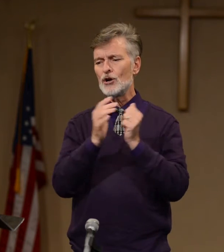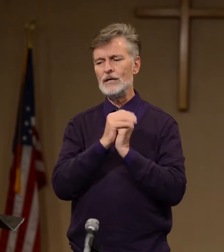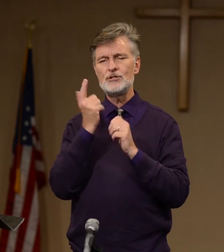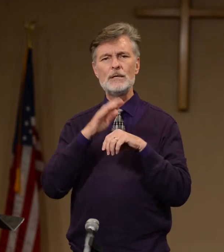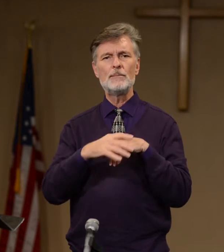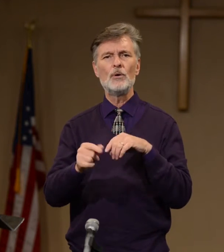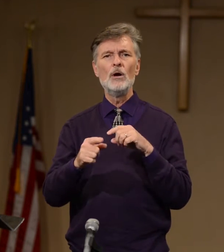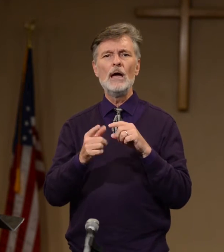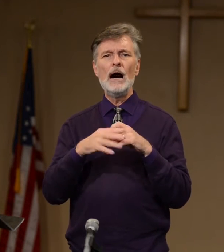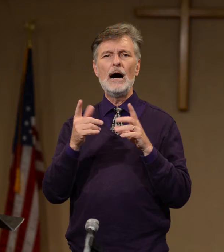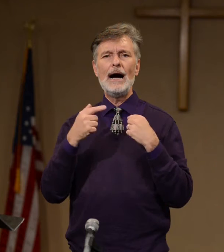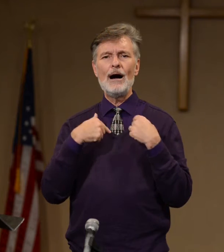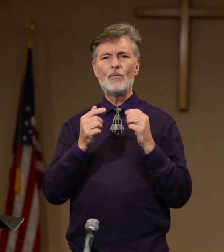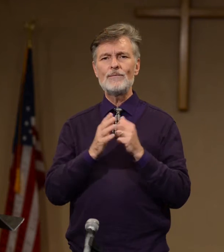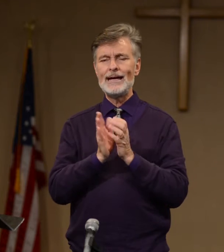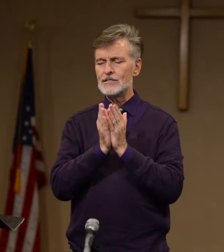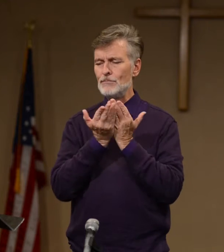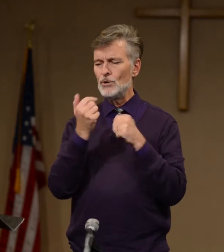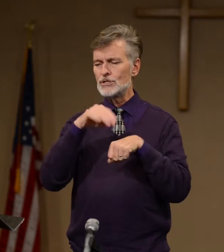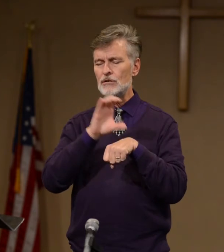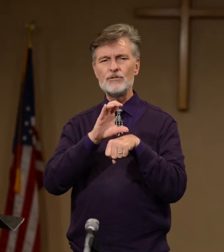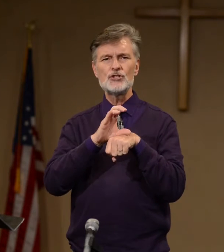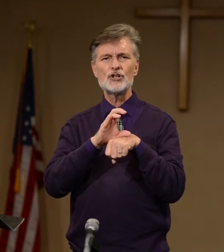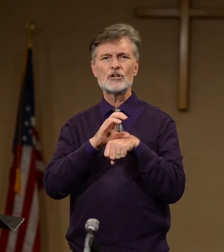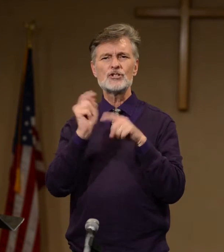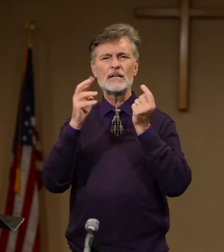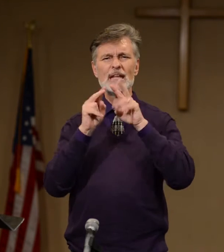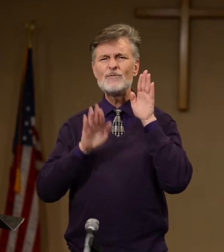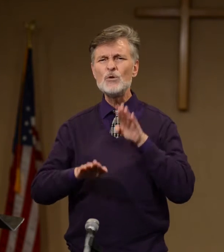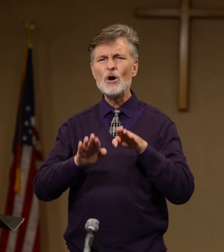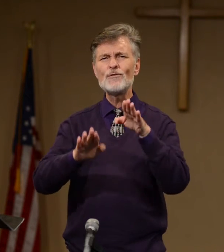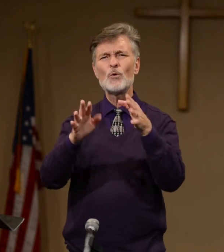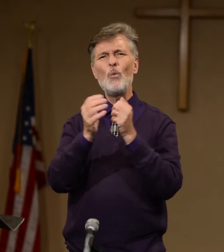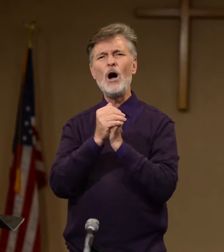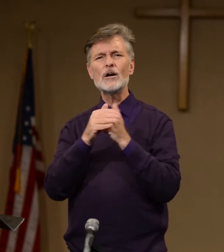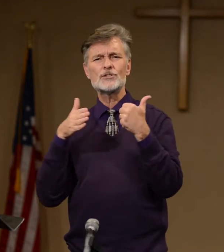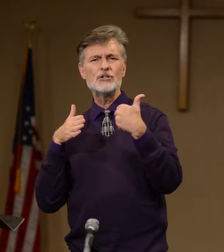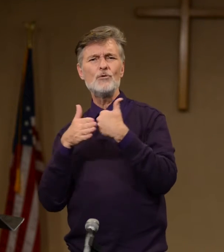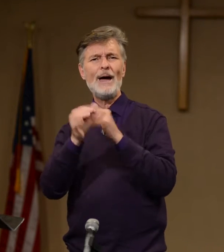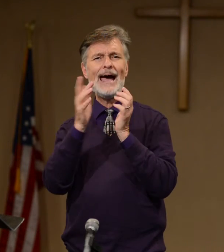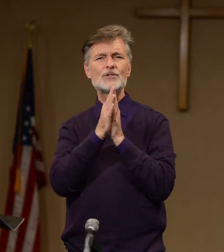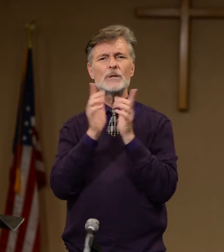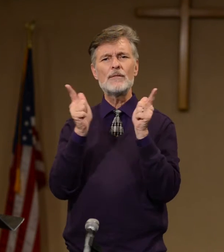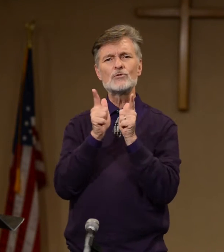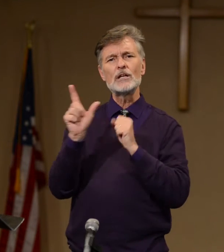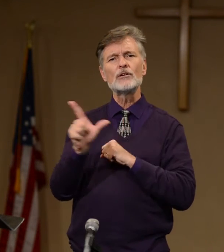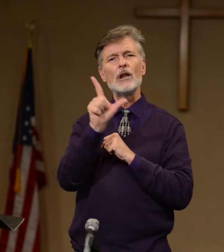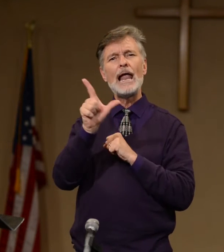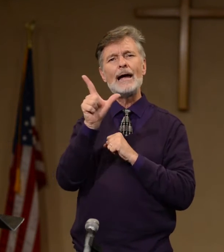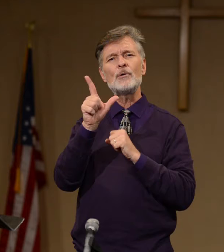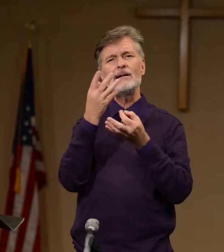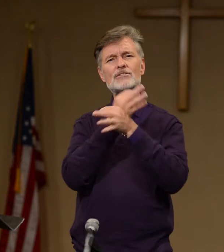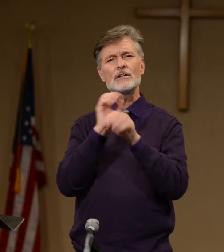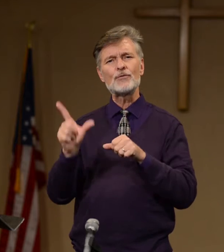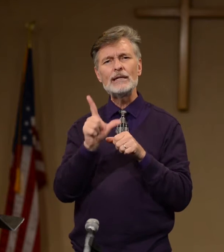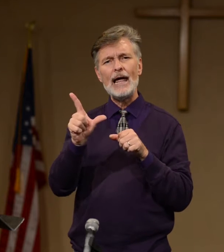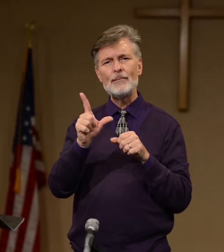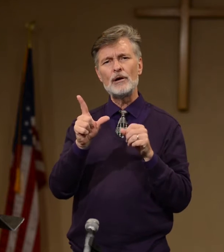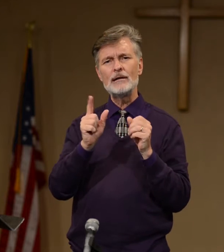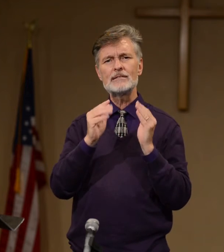encourage people. We've got some books here at the church, and if you go for walks and you pass one of those little libraries, the free libraries